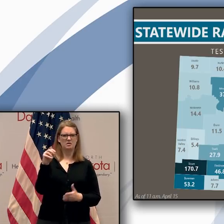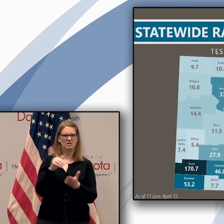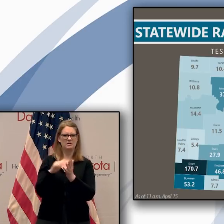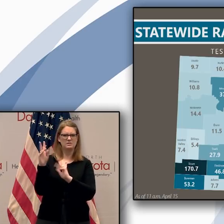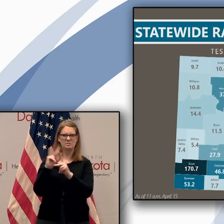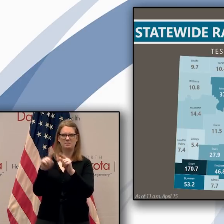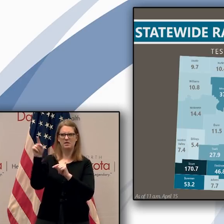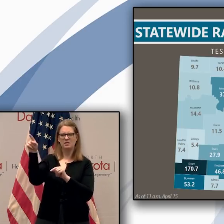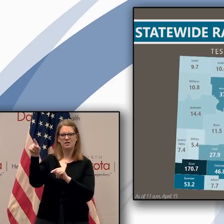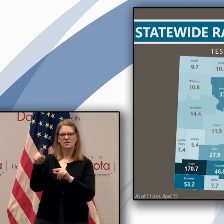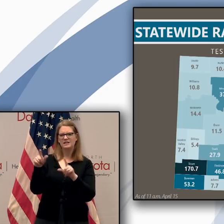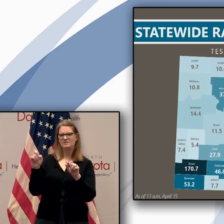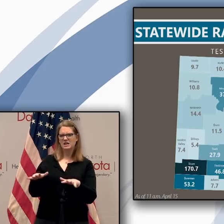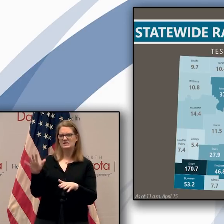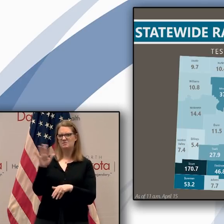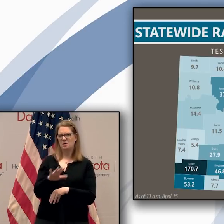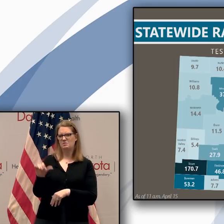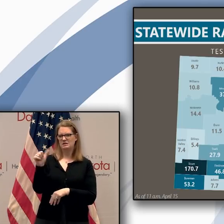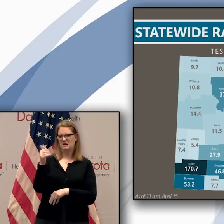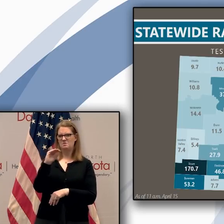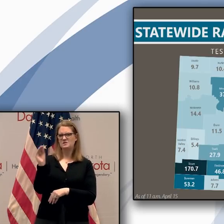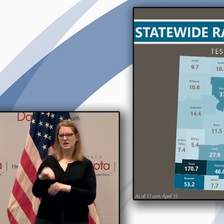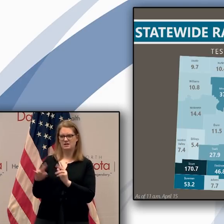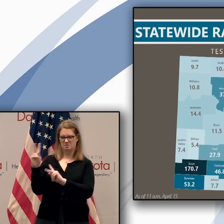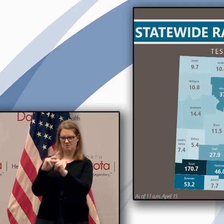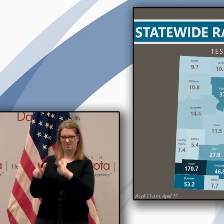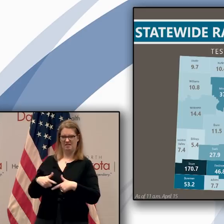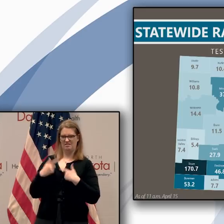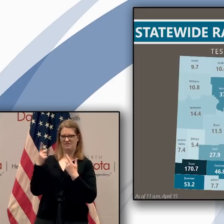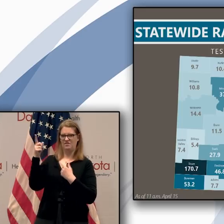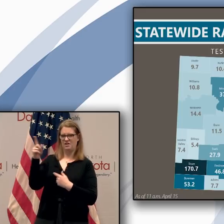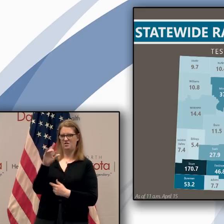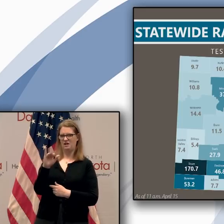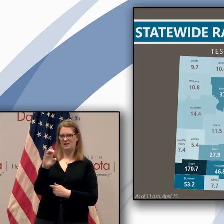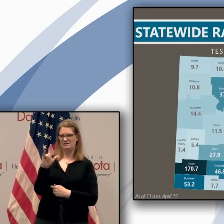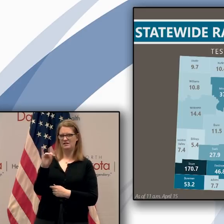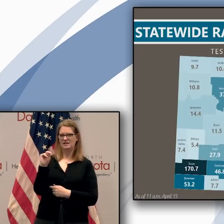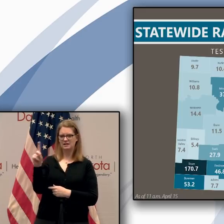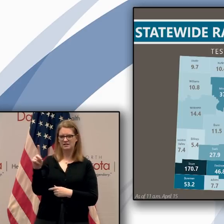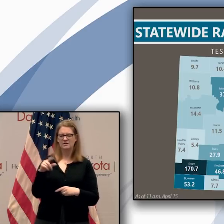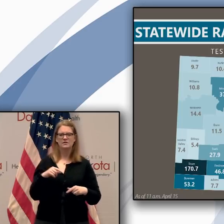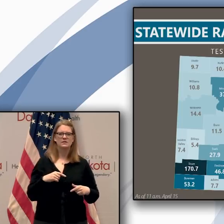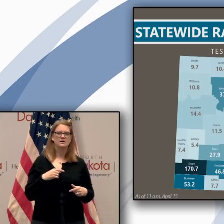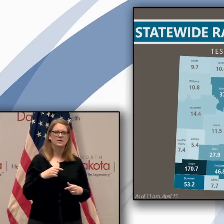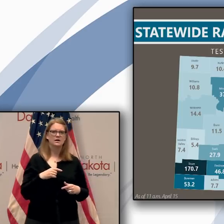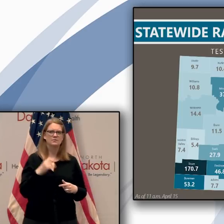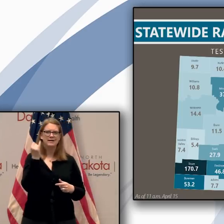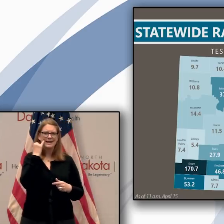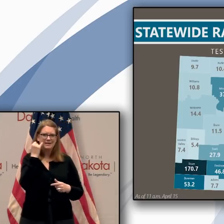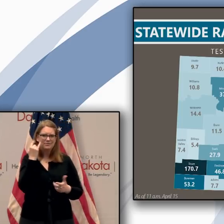about 10% of their population, and so we were probably, if we have